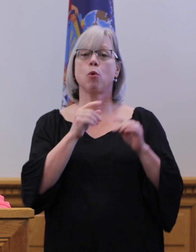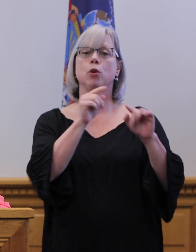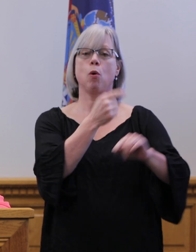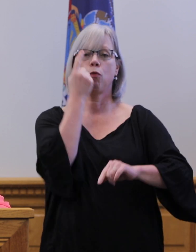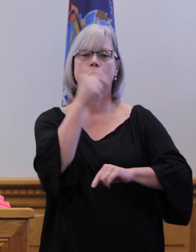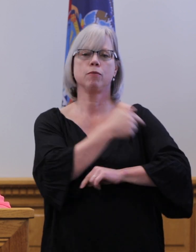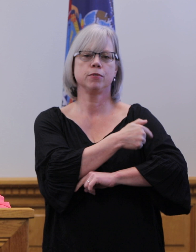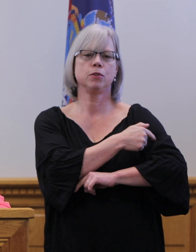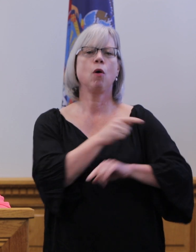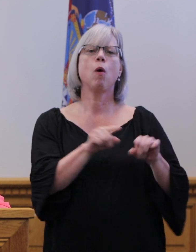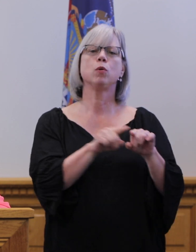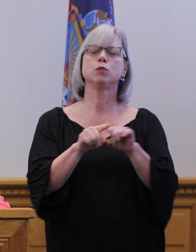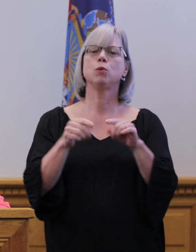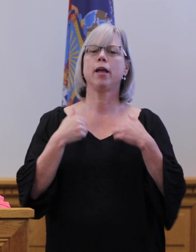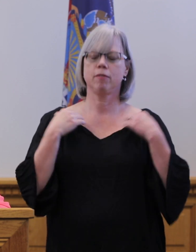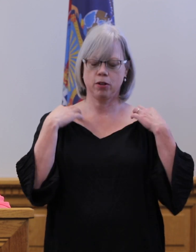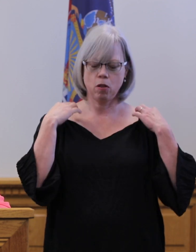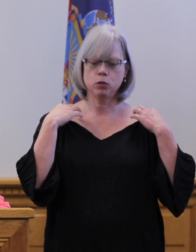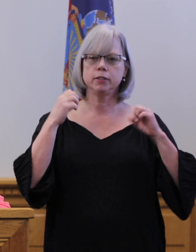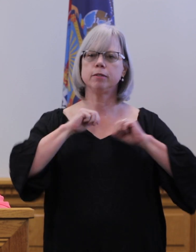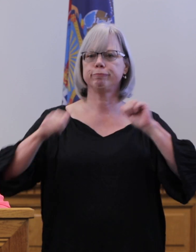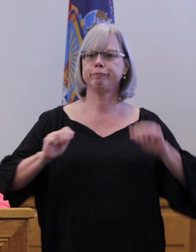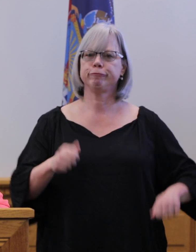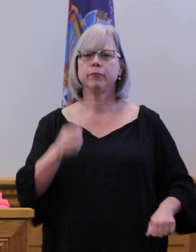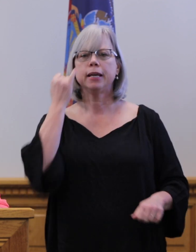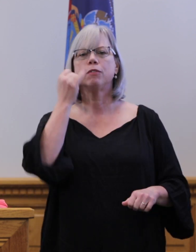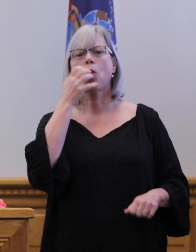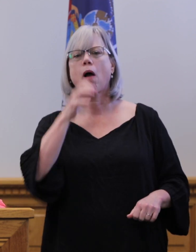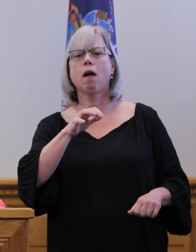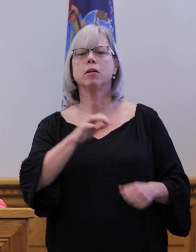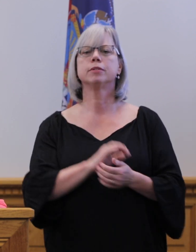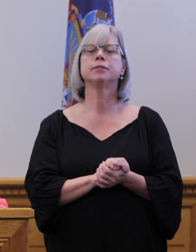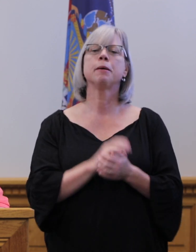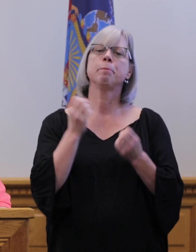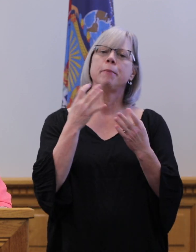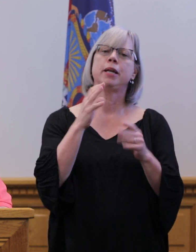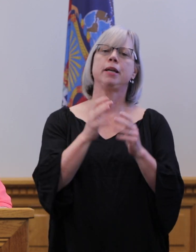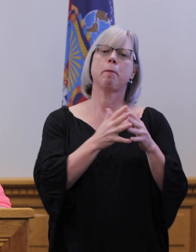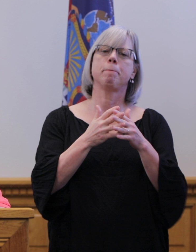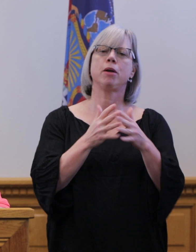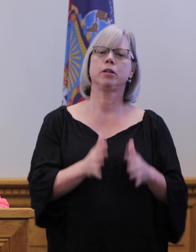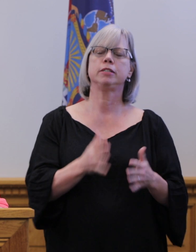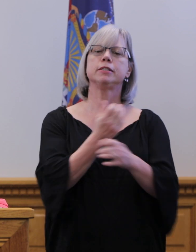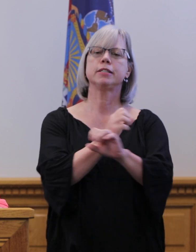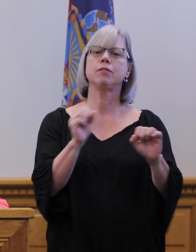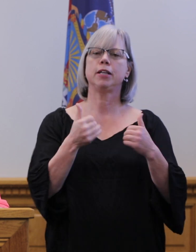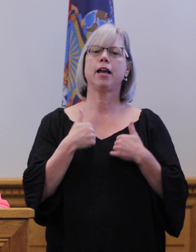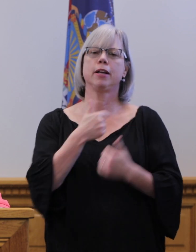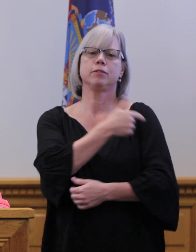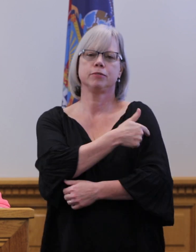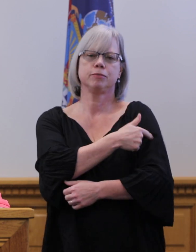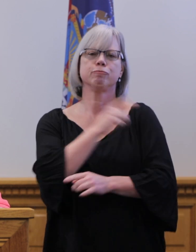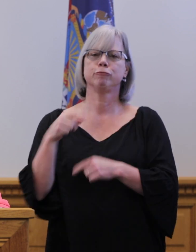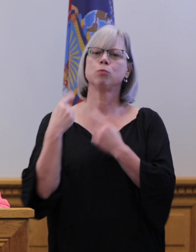layered clothing that they can remove if they get overheated. Millions of Americans have safely received COVID-19 vaccines